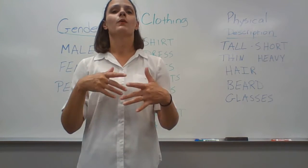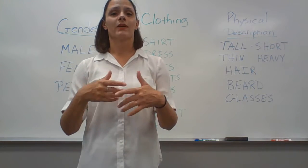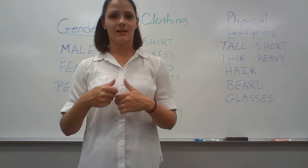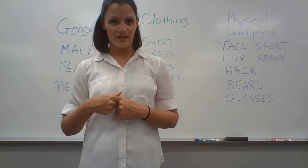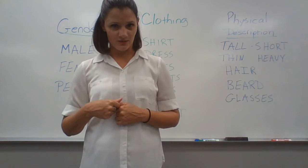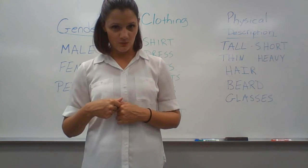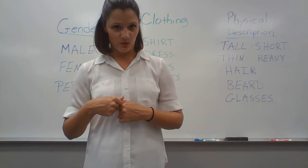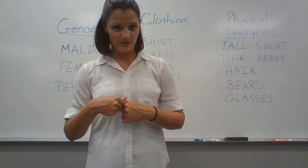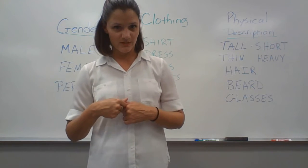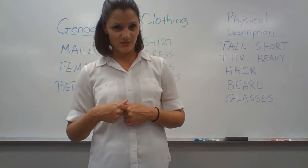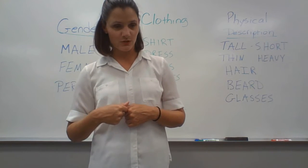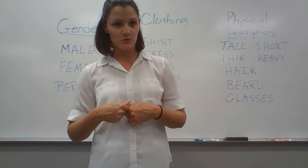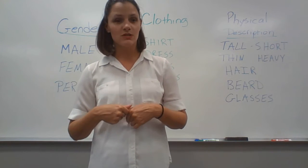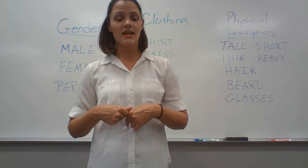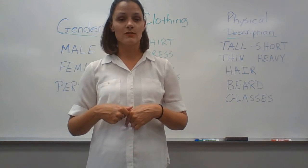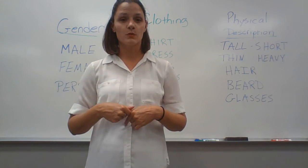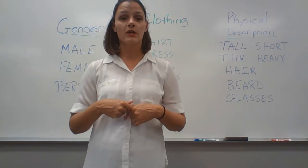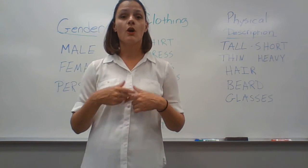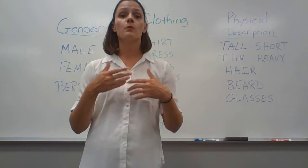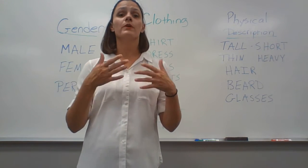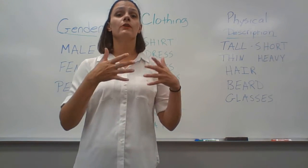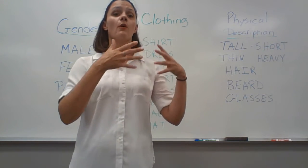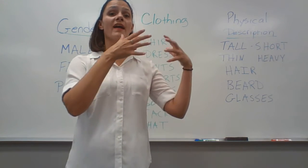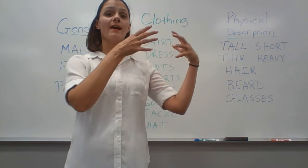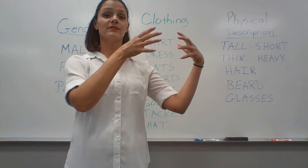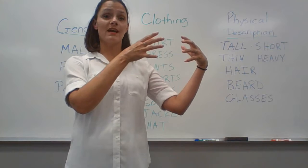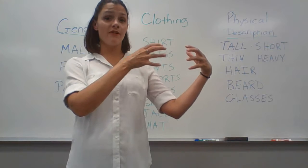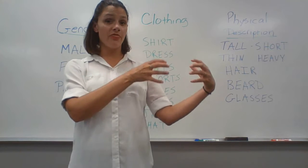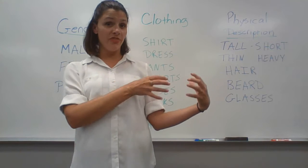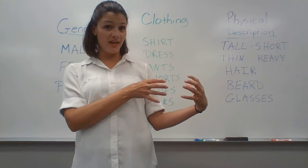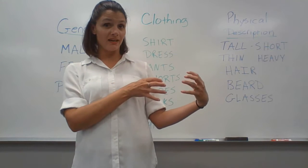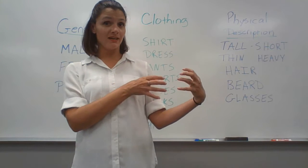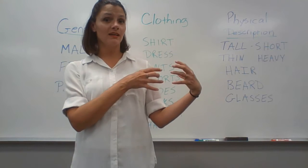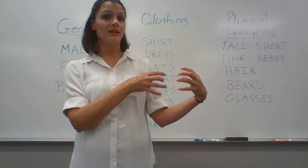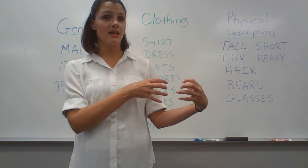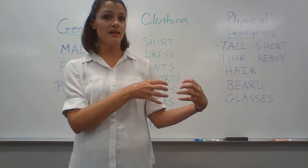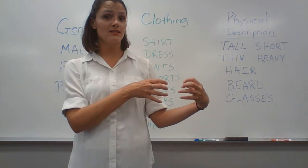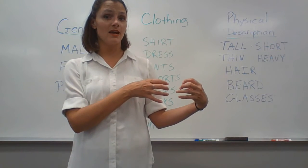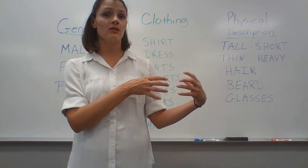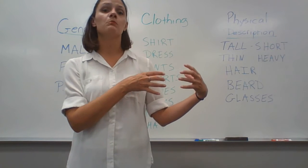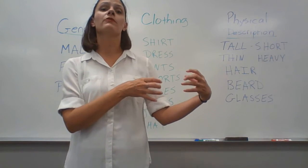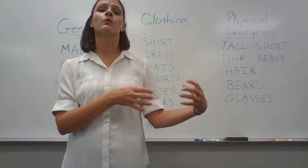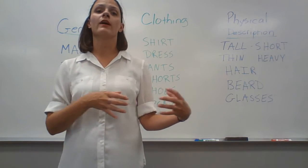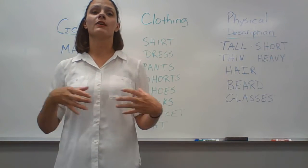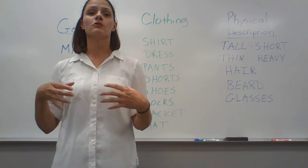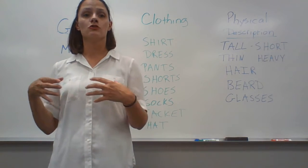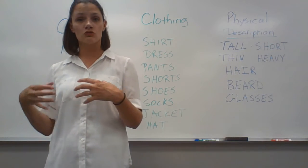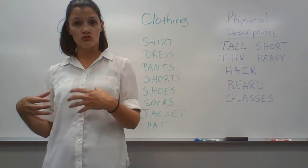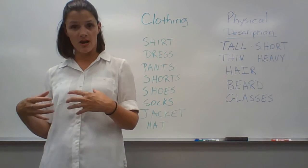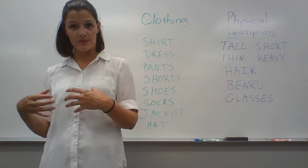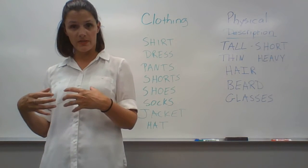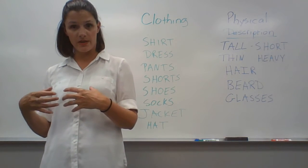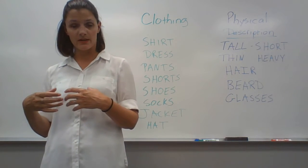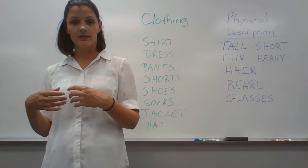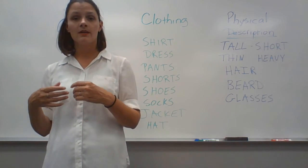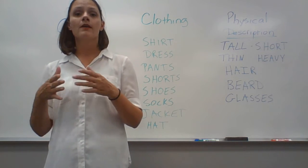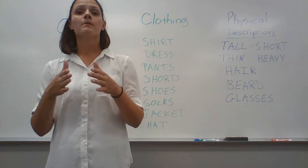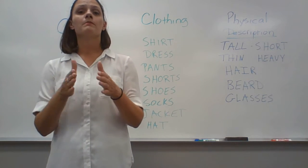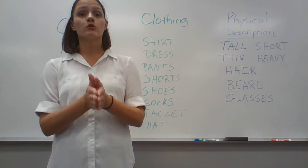going to get into more of these descriptions as we go, but know I have to have a thing in ASL before I can describe a thing. Make sure